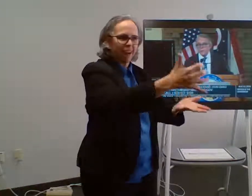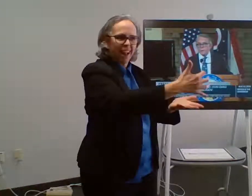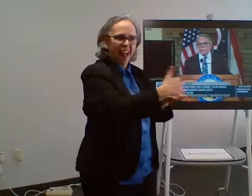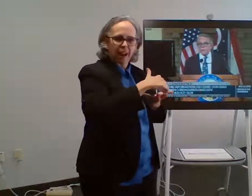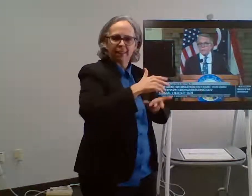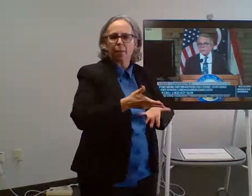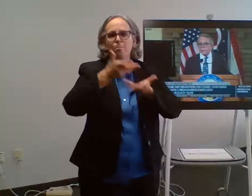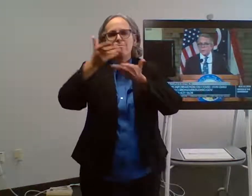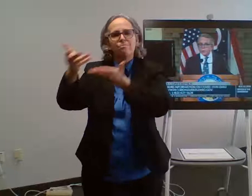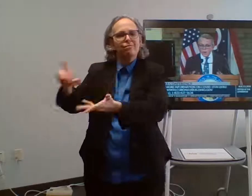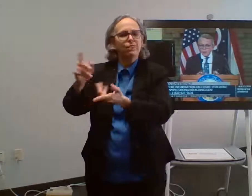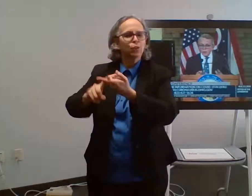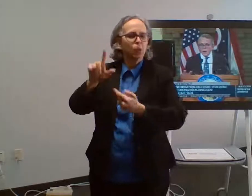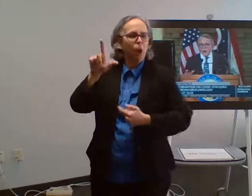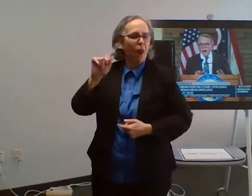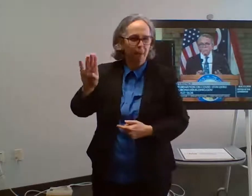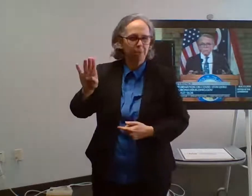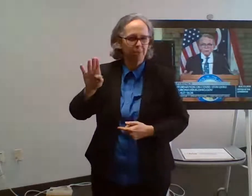lab. It's very